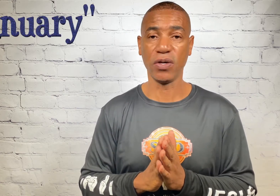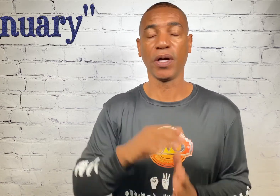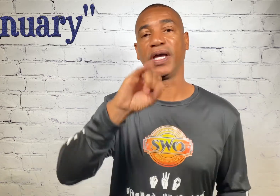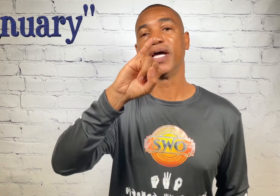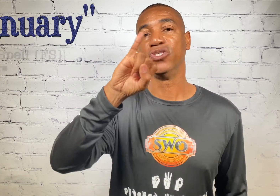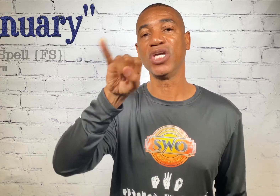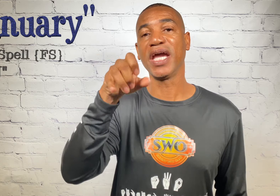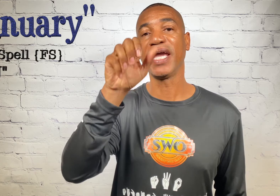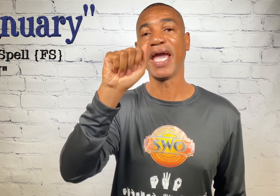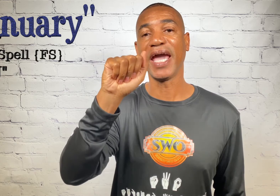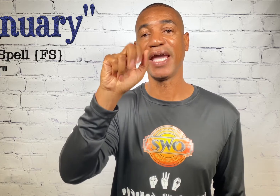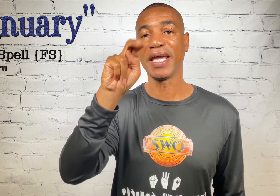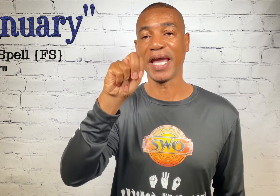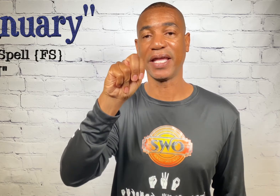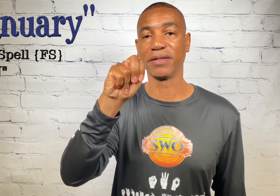January, J-A-N.